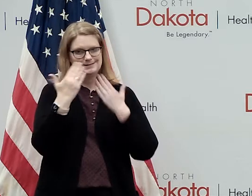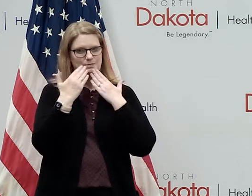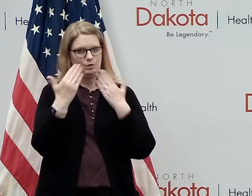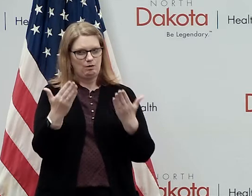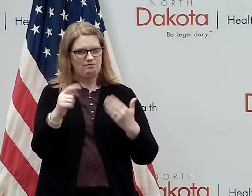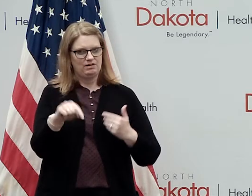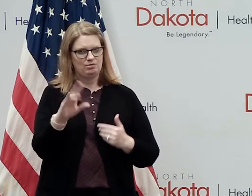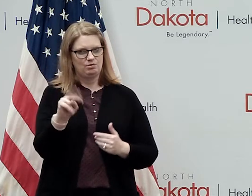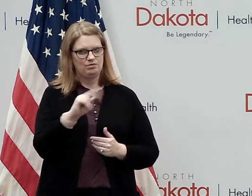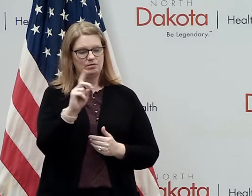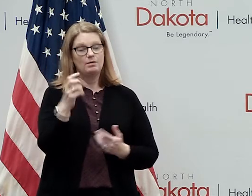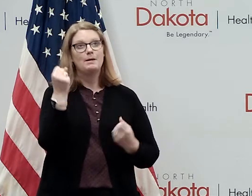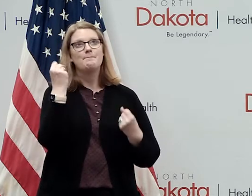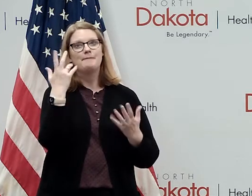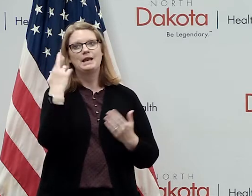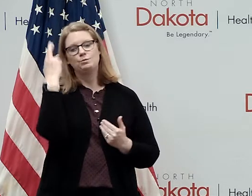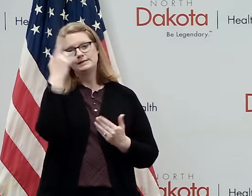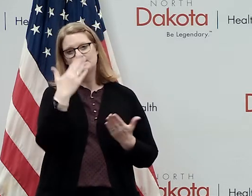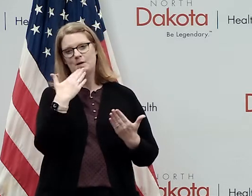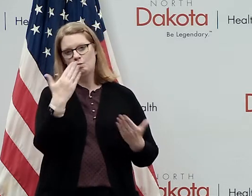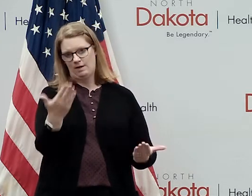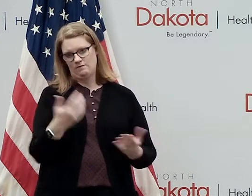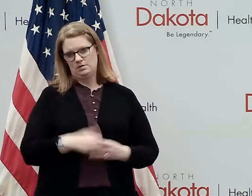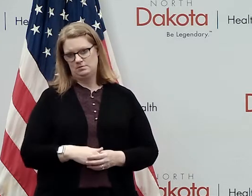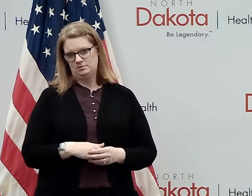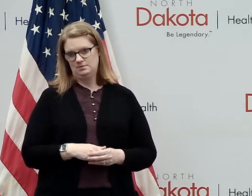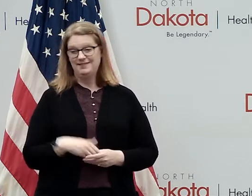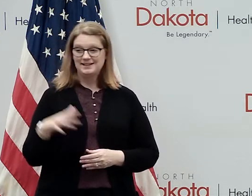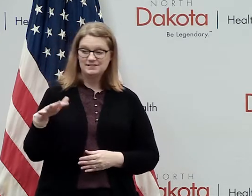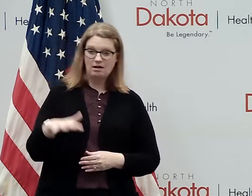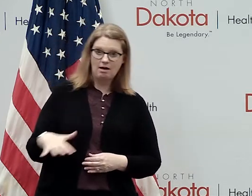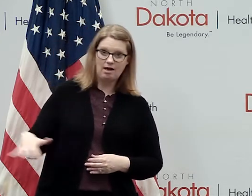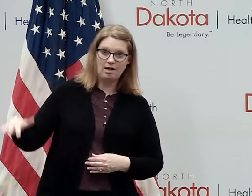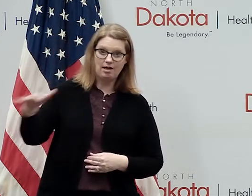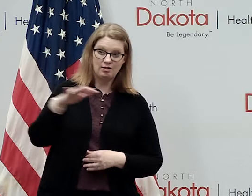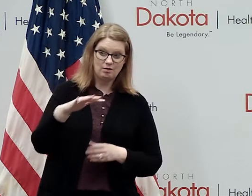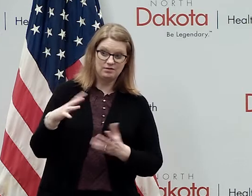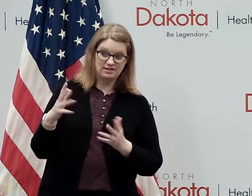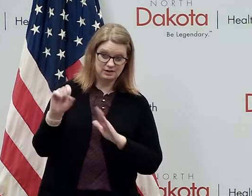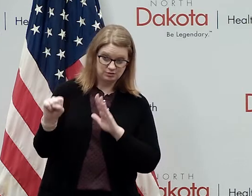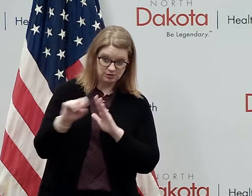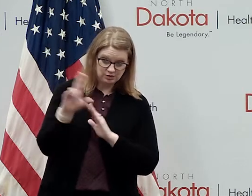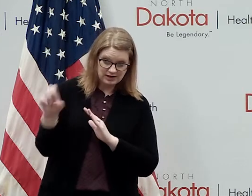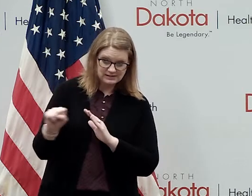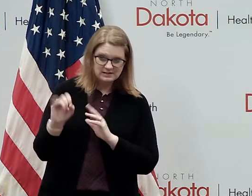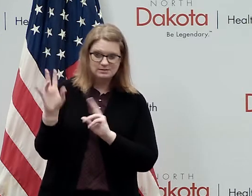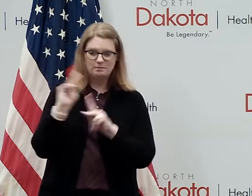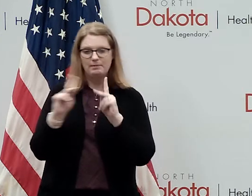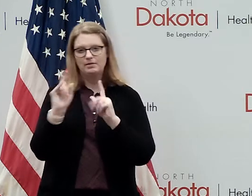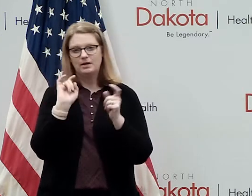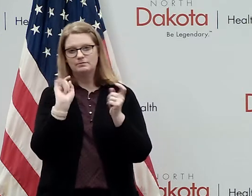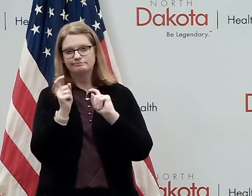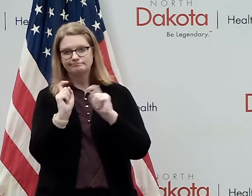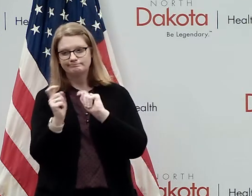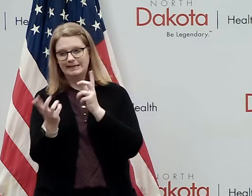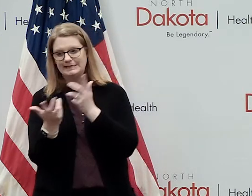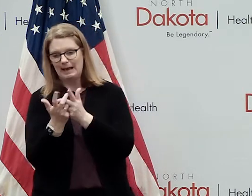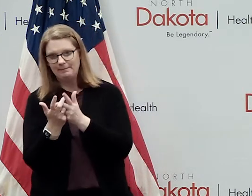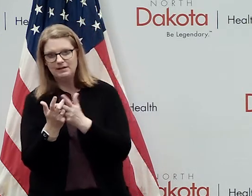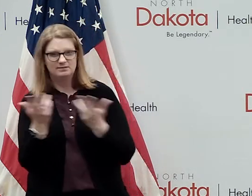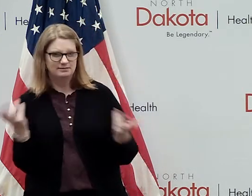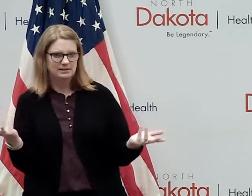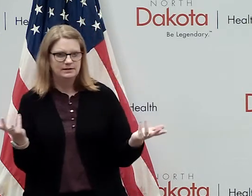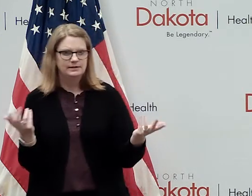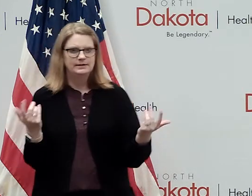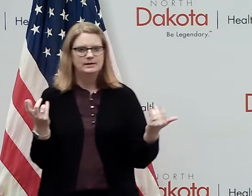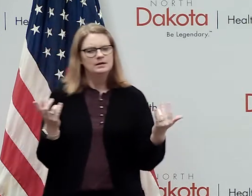Dakota. And as people across the United States adapt to the ongoing COVID-19 crisis, many are rethinking what